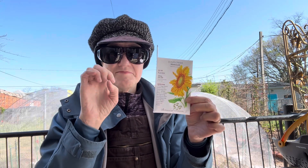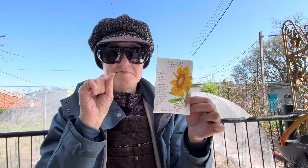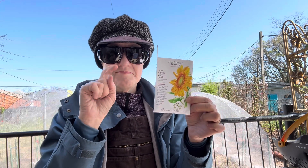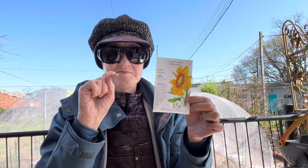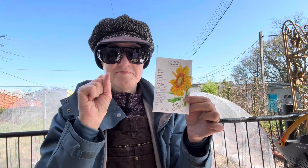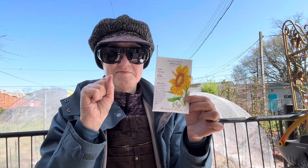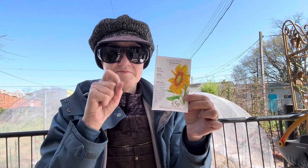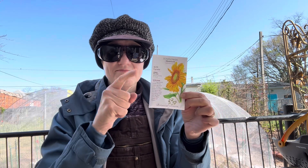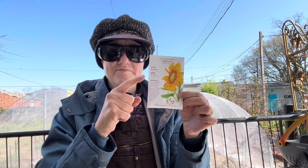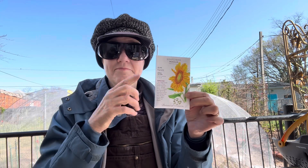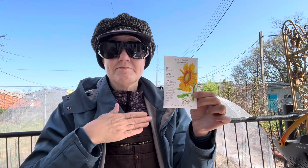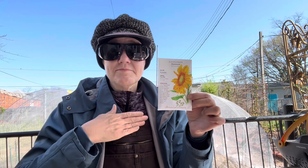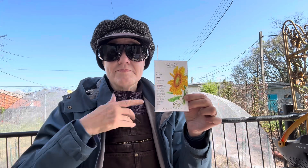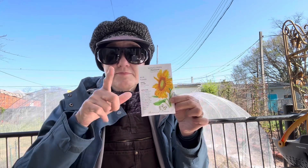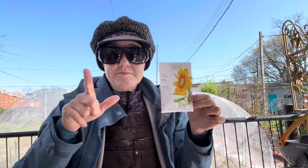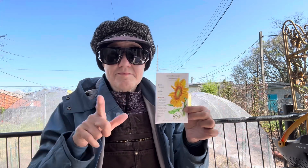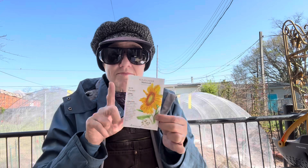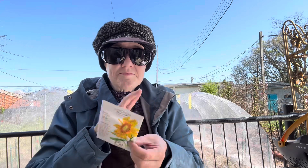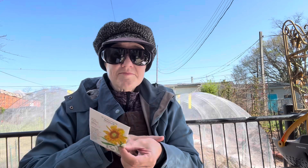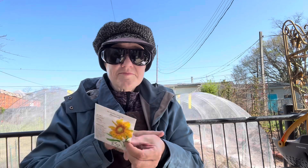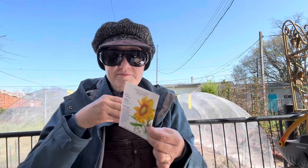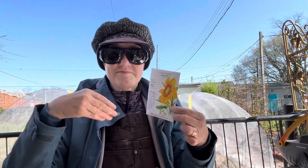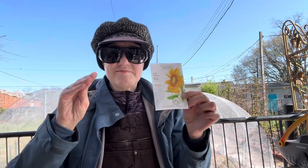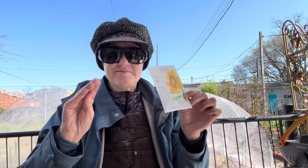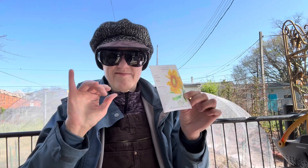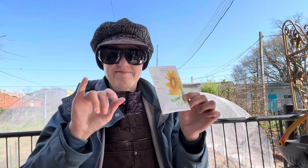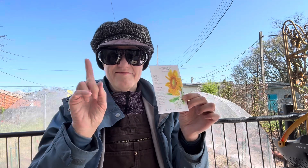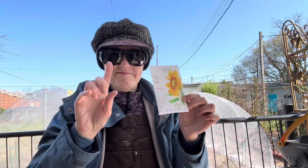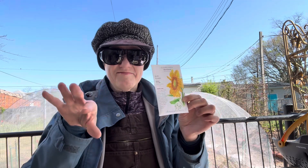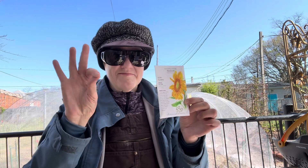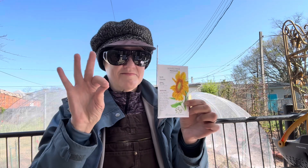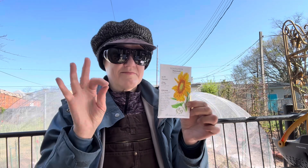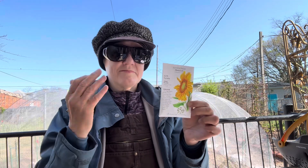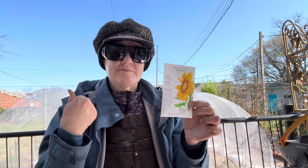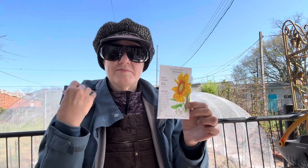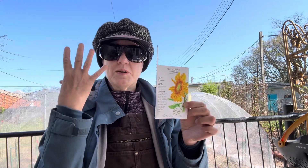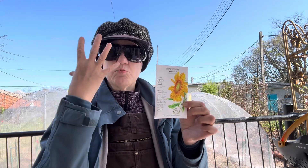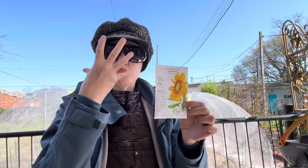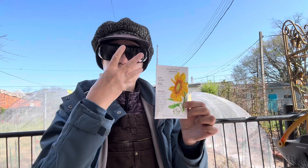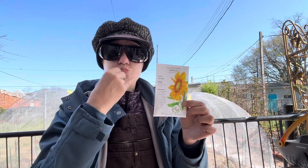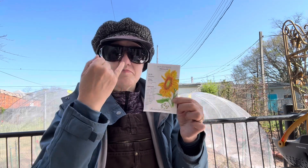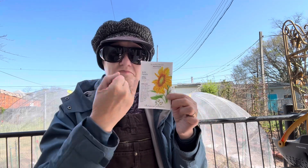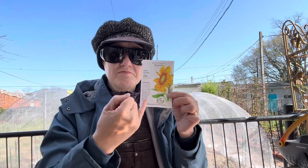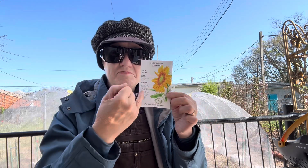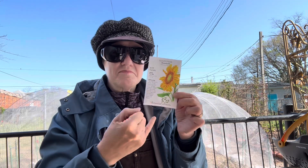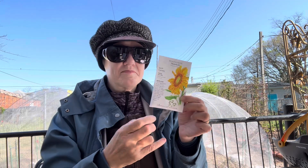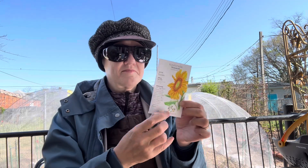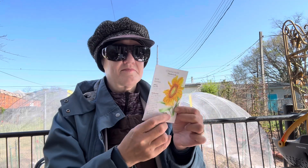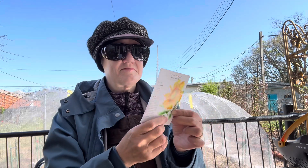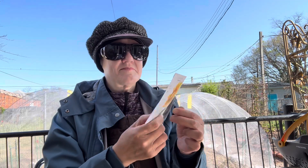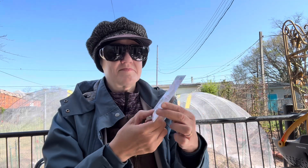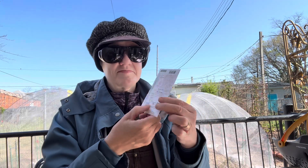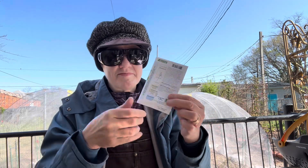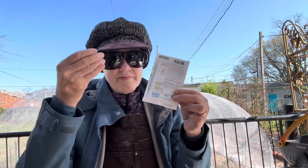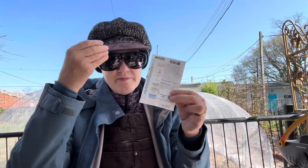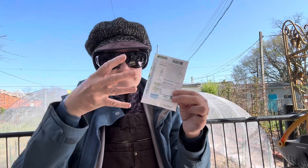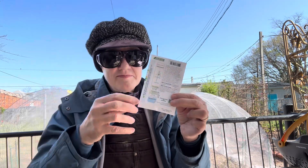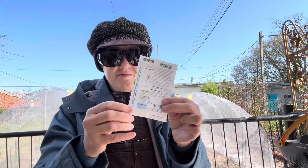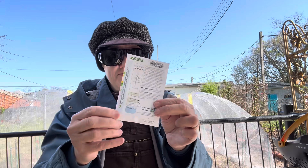Interests. My local nursery carries these, and that's where I found them originally, and they have beautiful artwork, lots